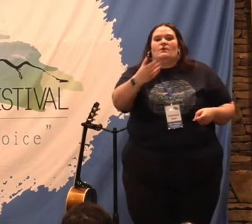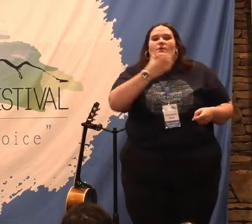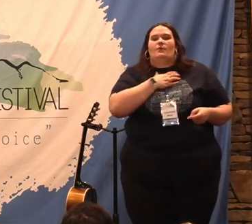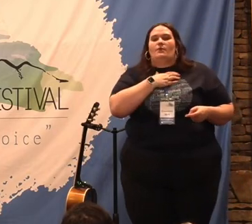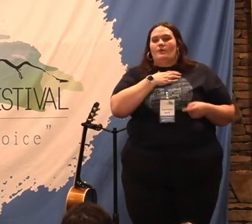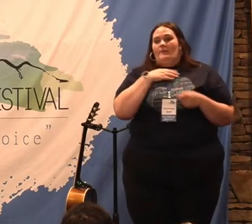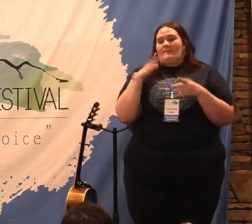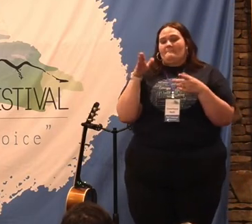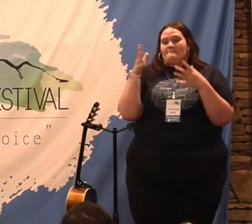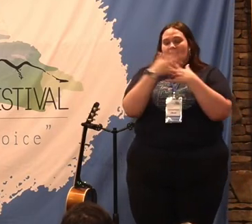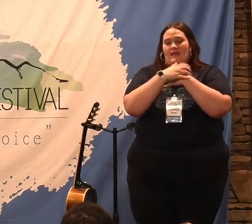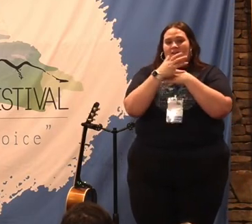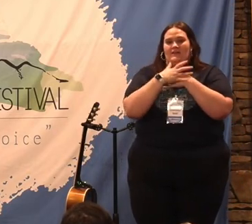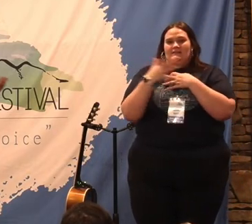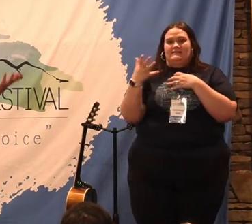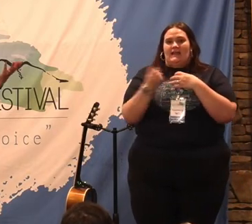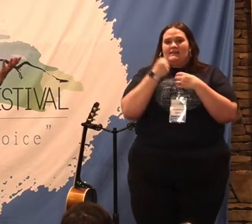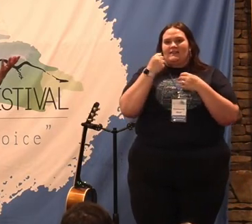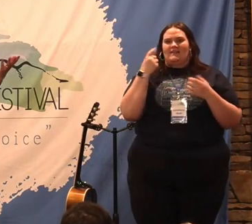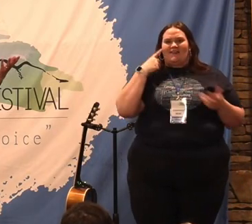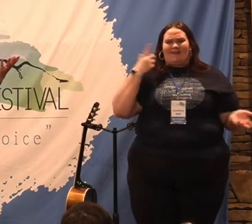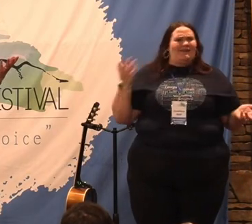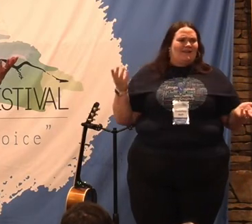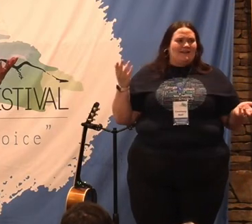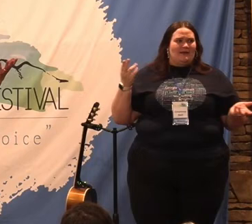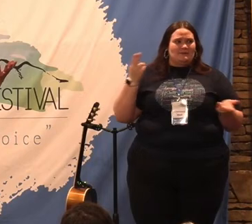it, thinks, sushi.